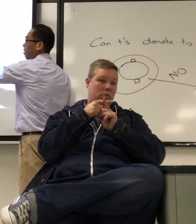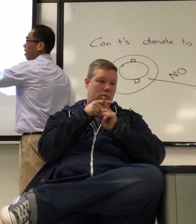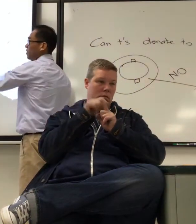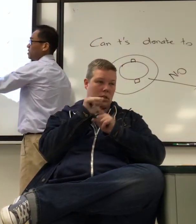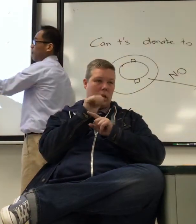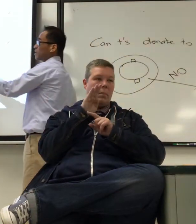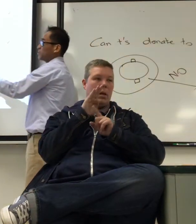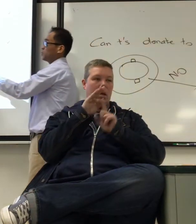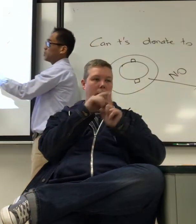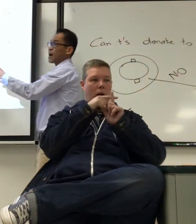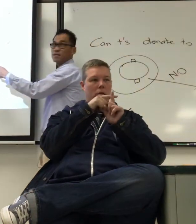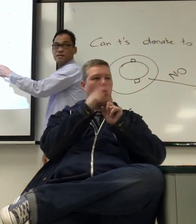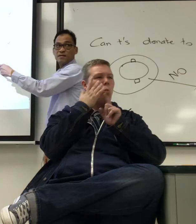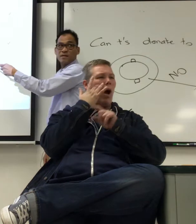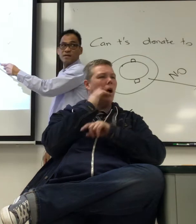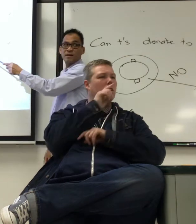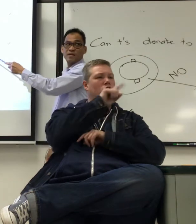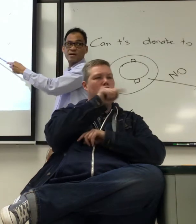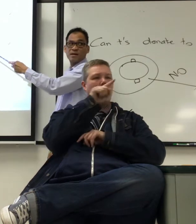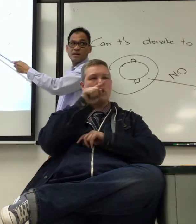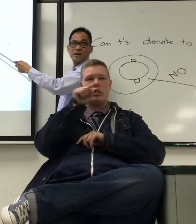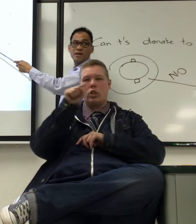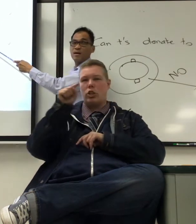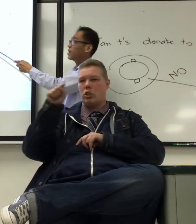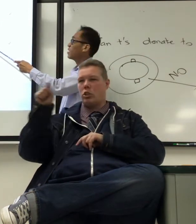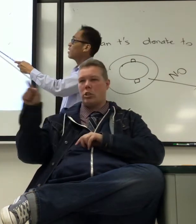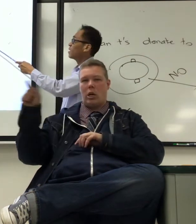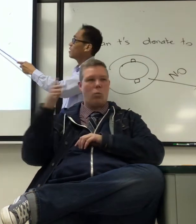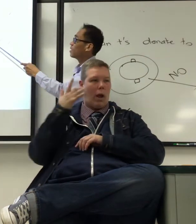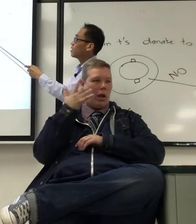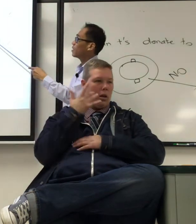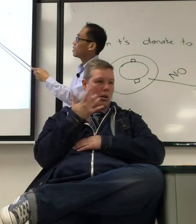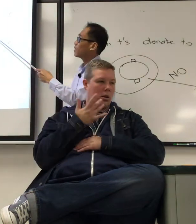Why are all these boxes checked?